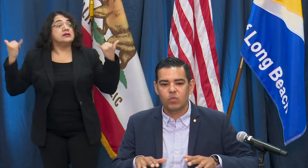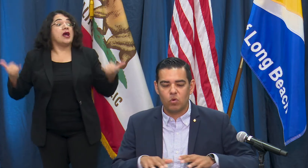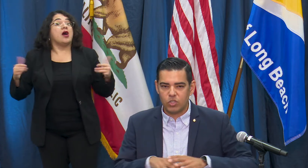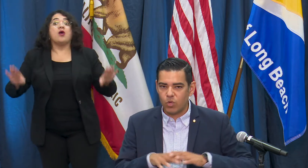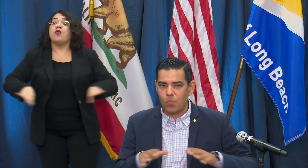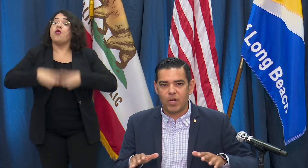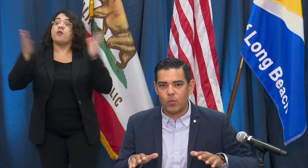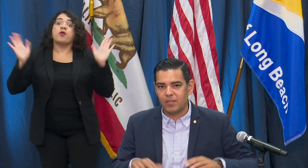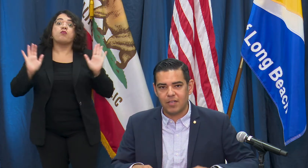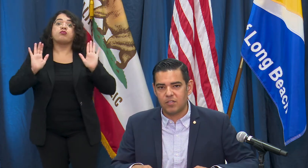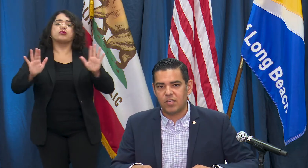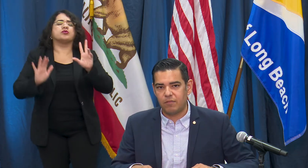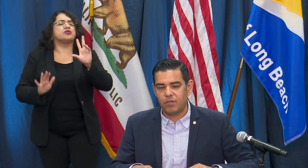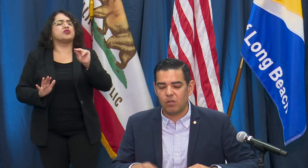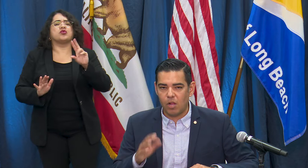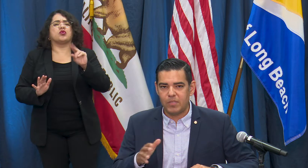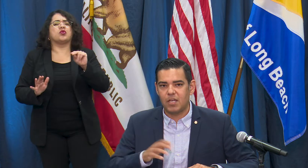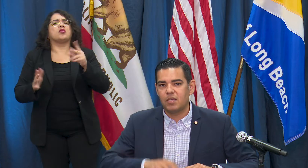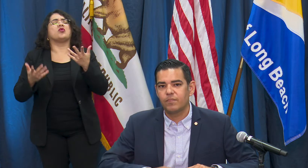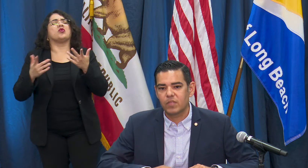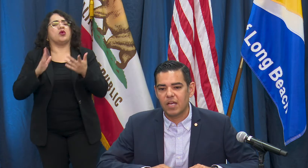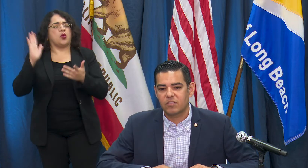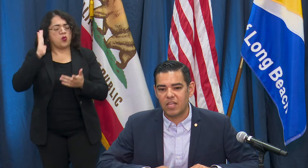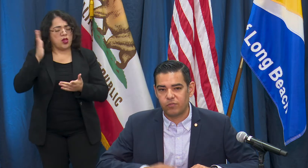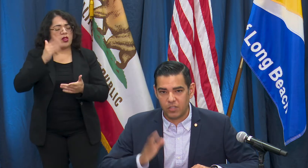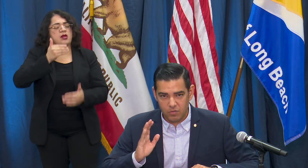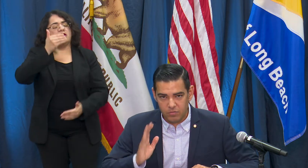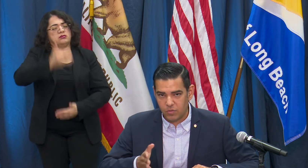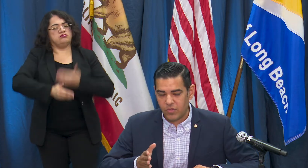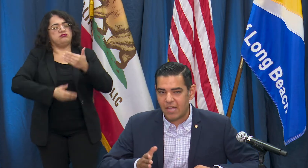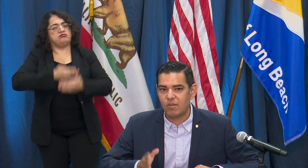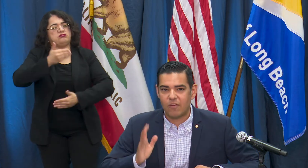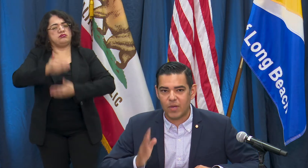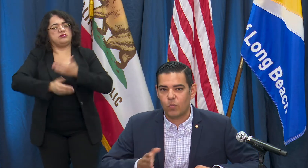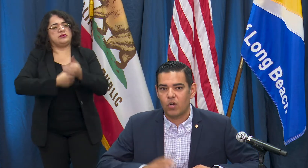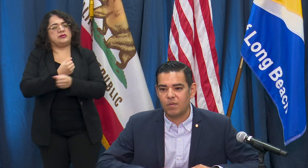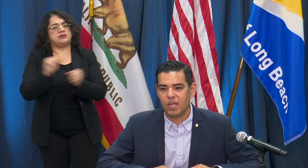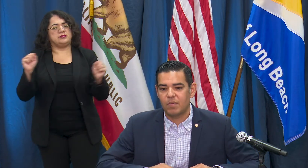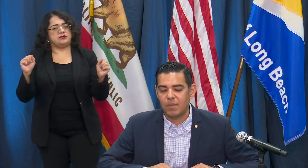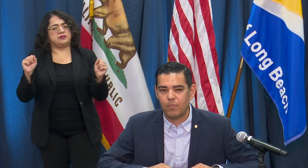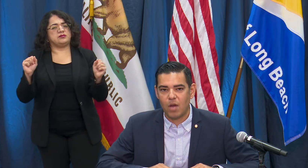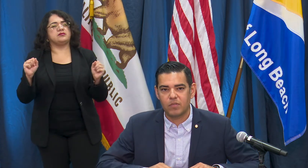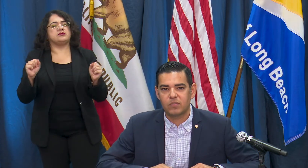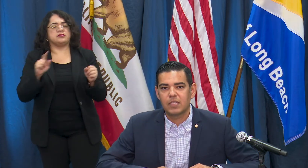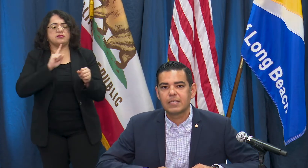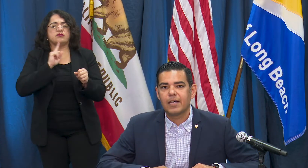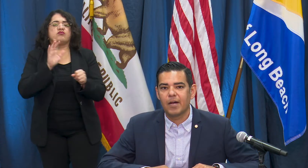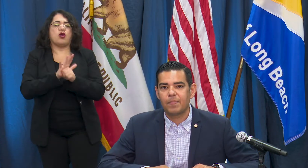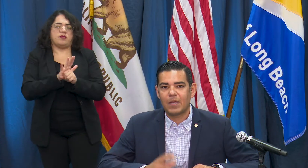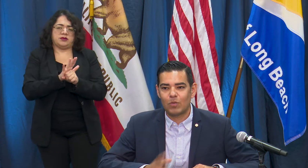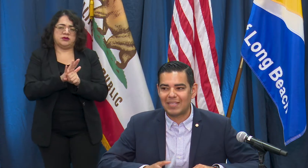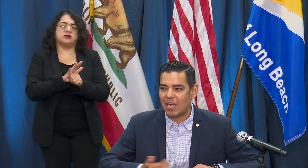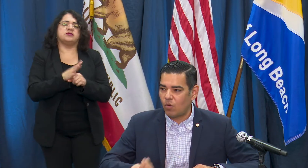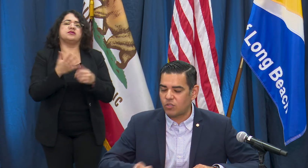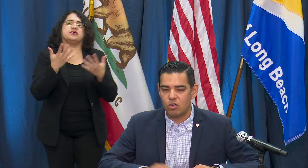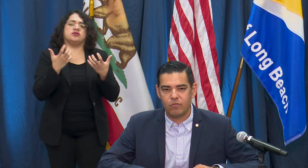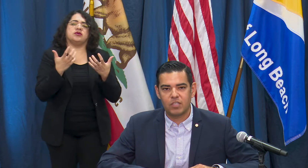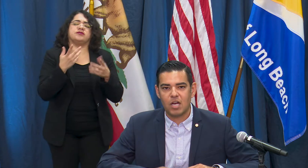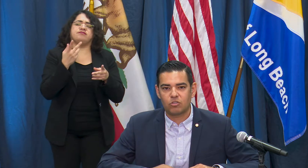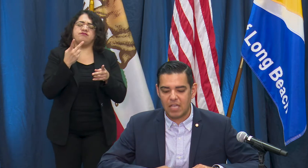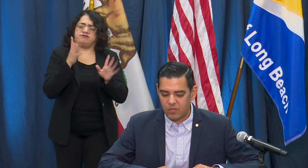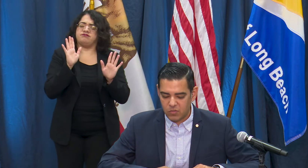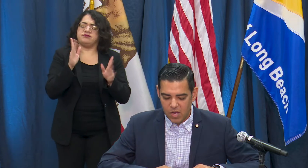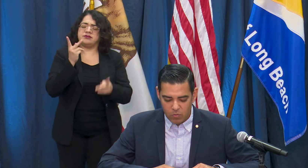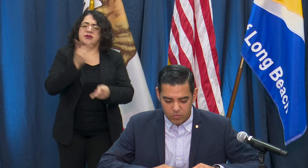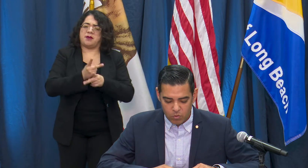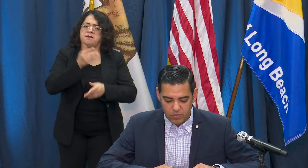quickly or to reopen in a way that's unsafe. It'll all be done safely. You have my word and my promise. And with that, I want to turn over to